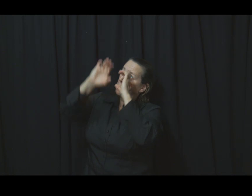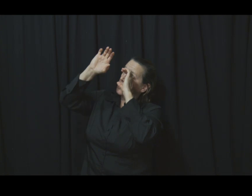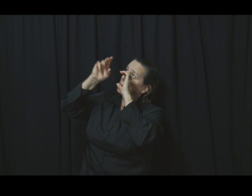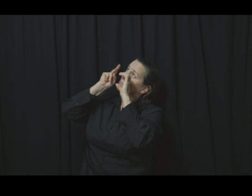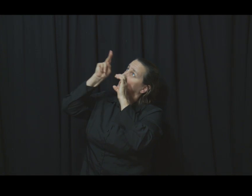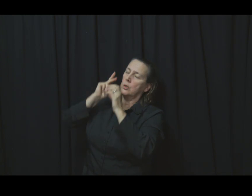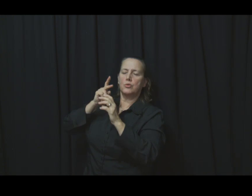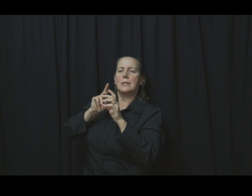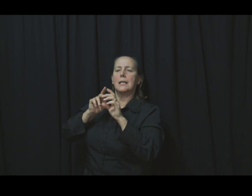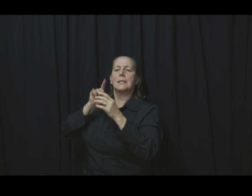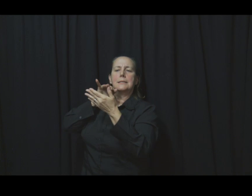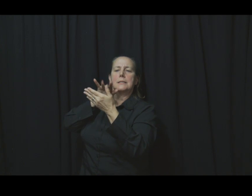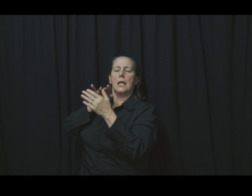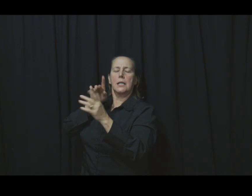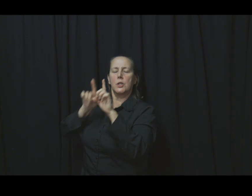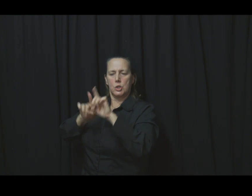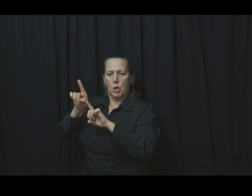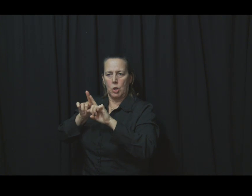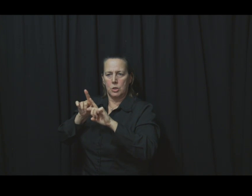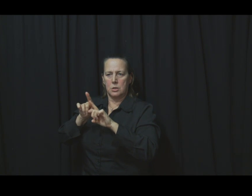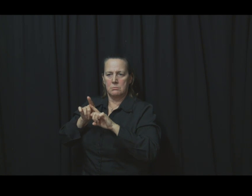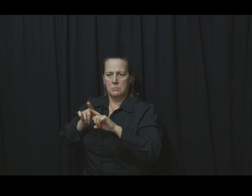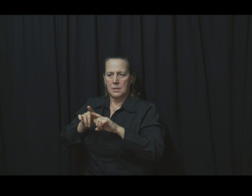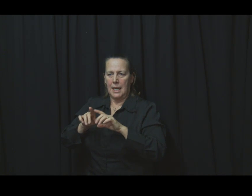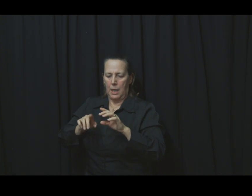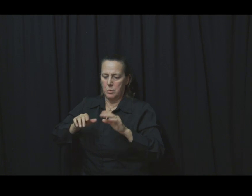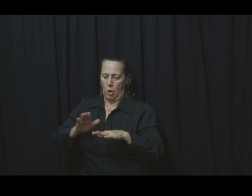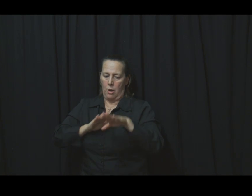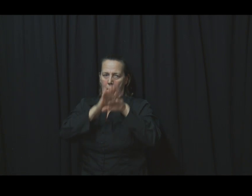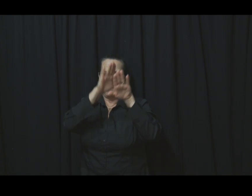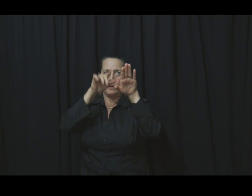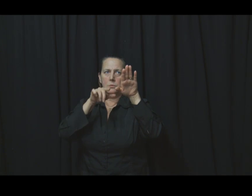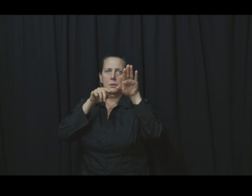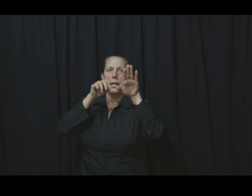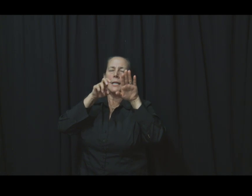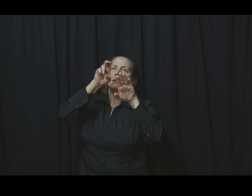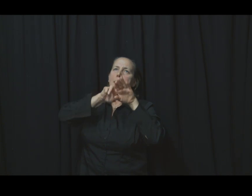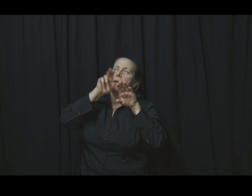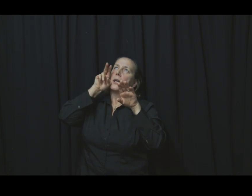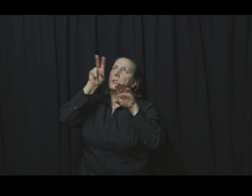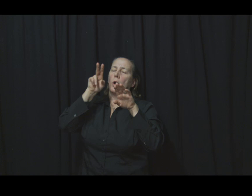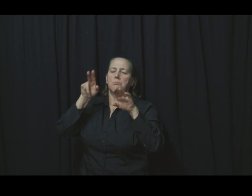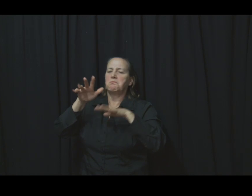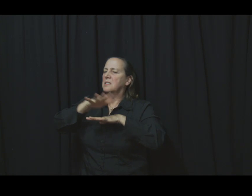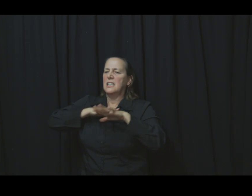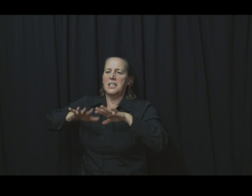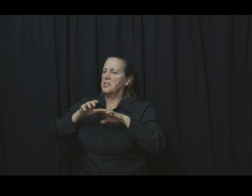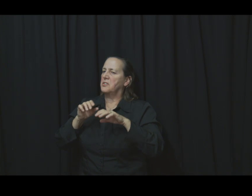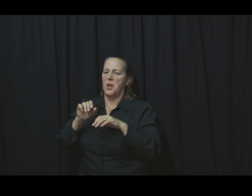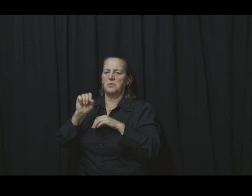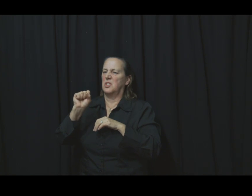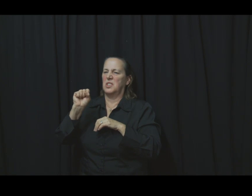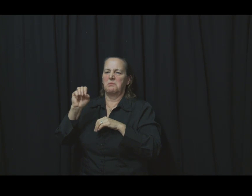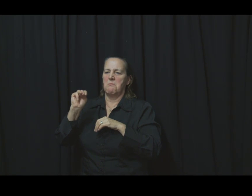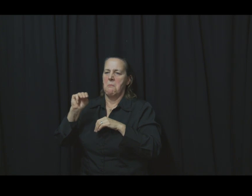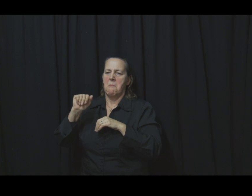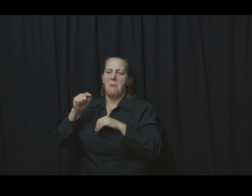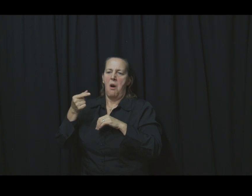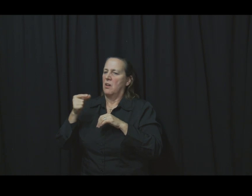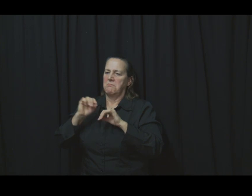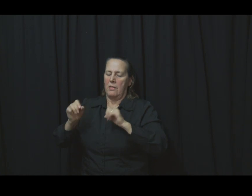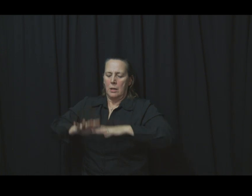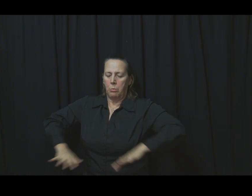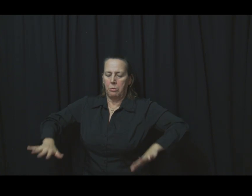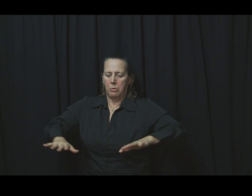clouds and smog are below you. And Edwin Hubble sat there at this very big telescope night after night studying the